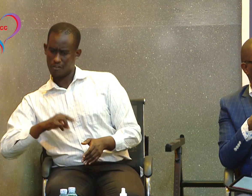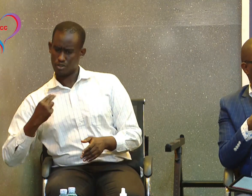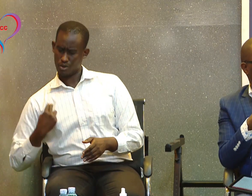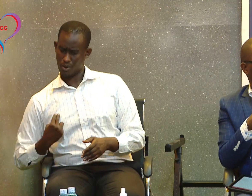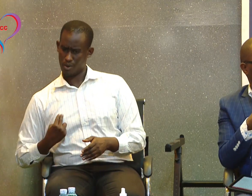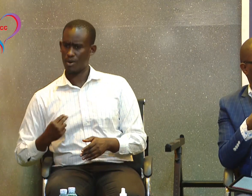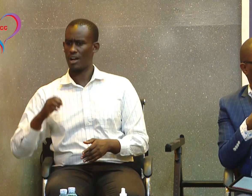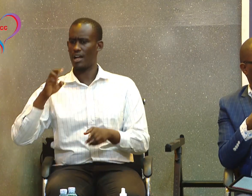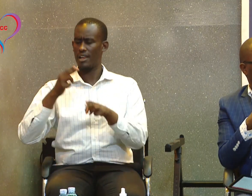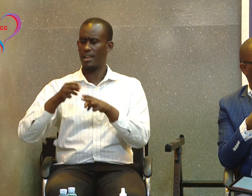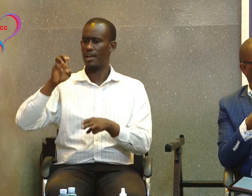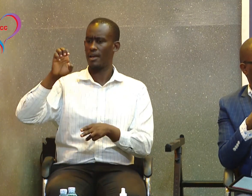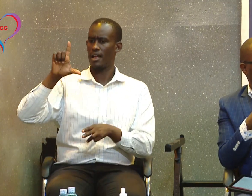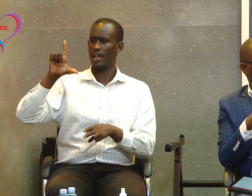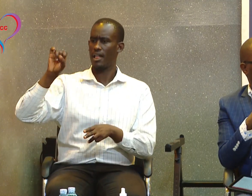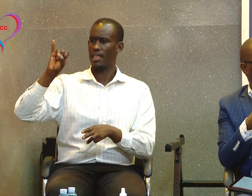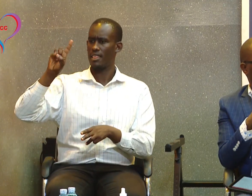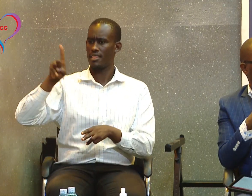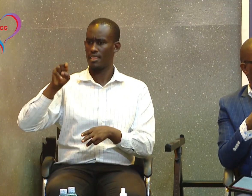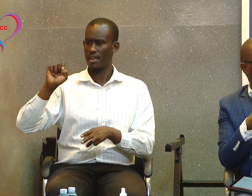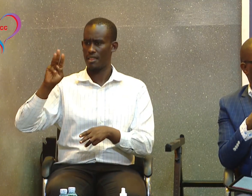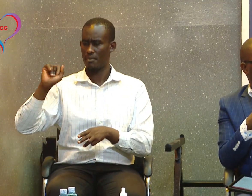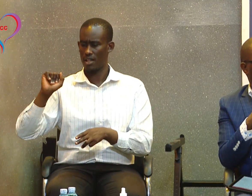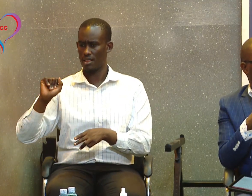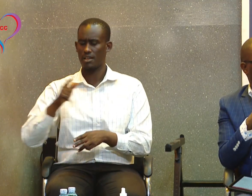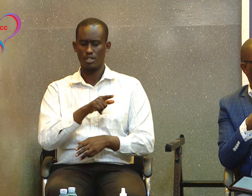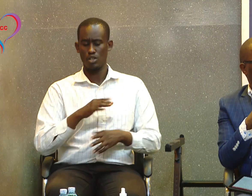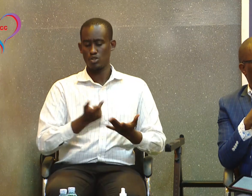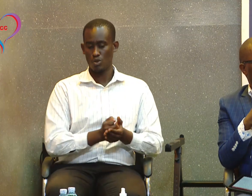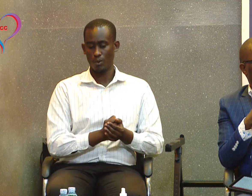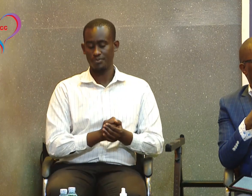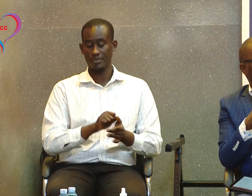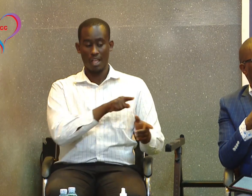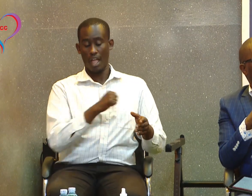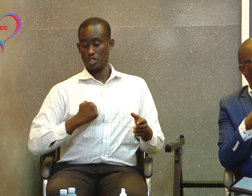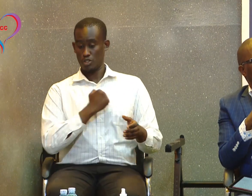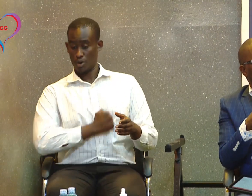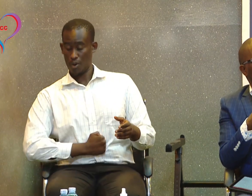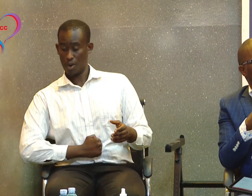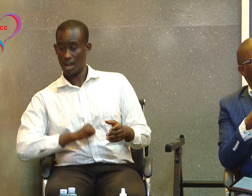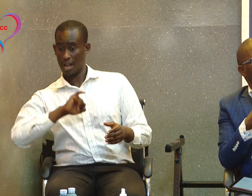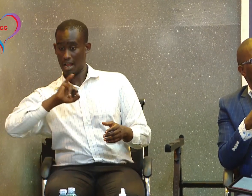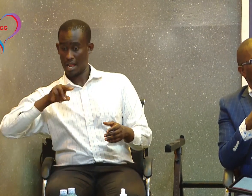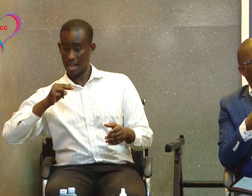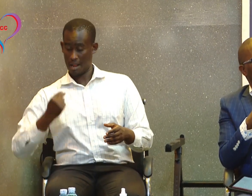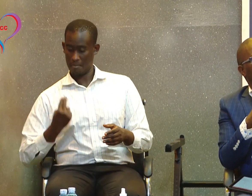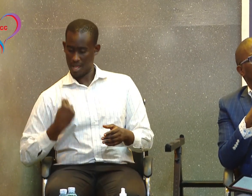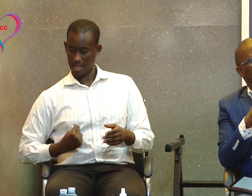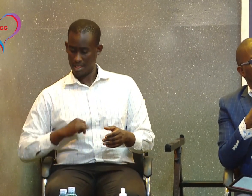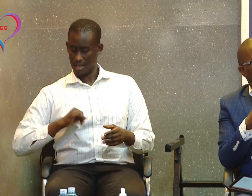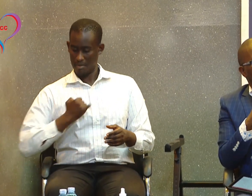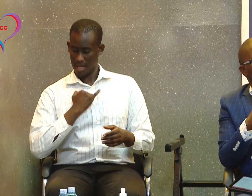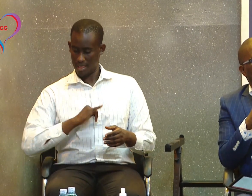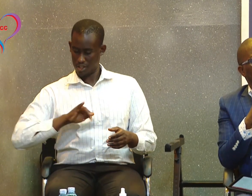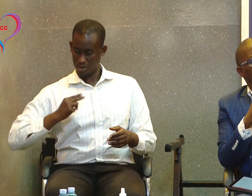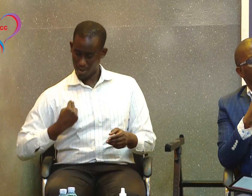Jesus. Yali wano okubeera nga akube kubo lya Yesu. So it means the mother of Mary